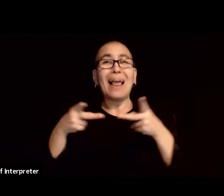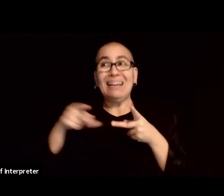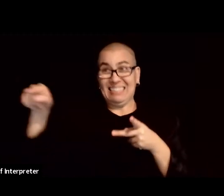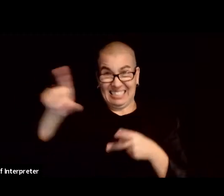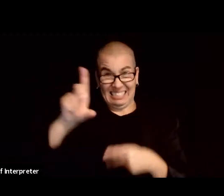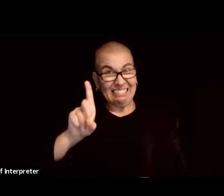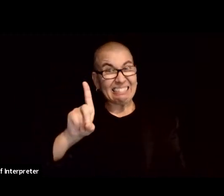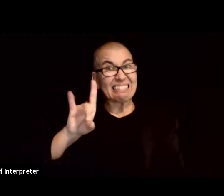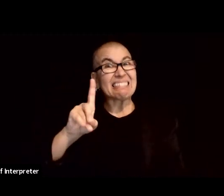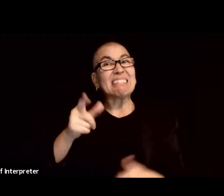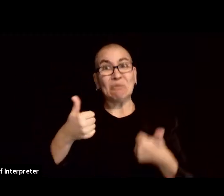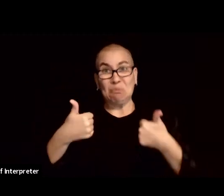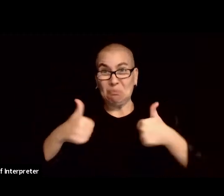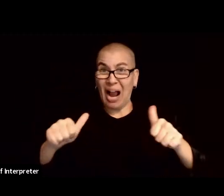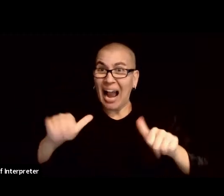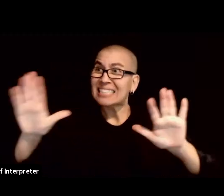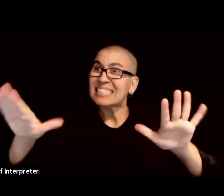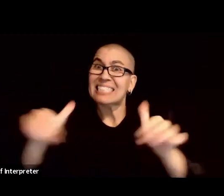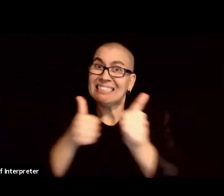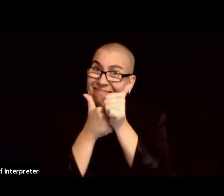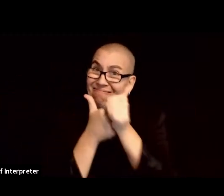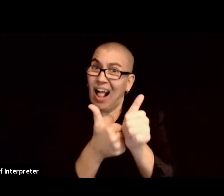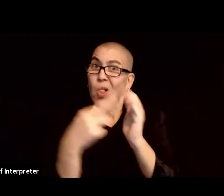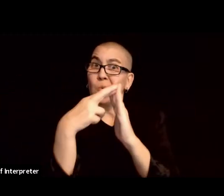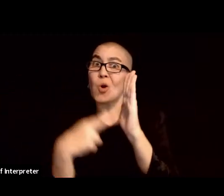executive orders, oftentimes